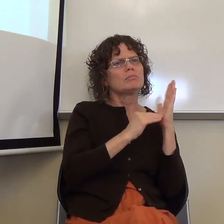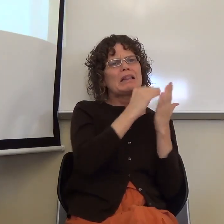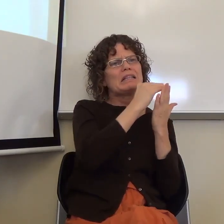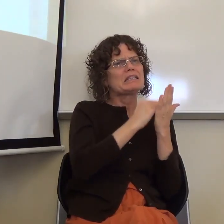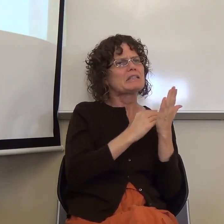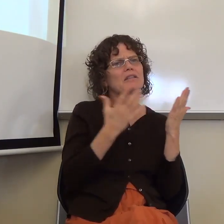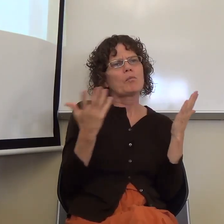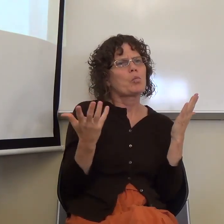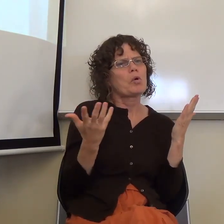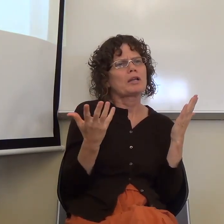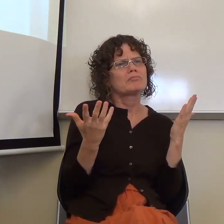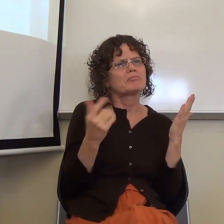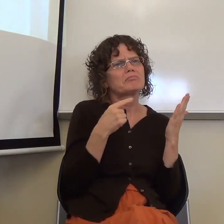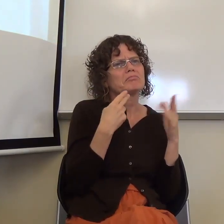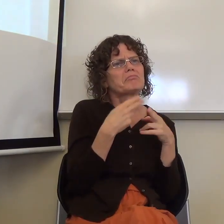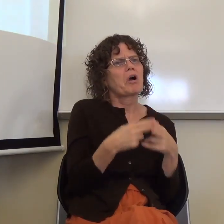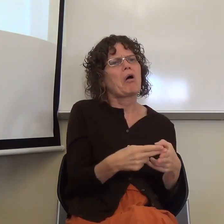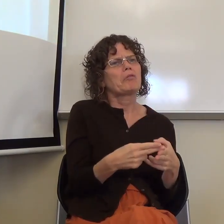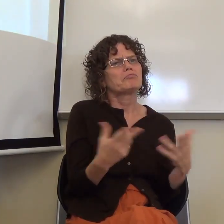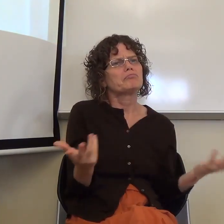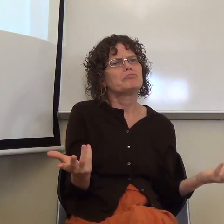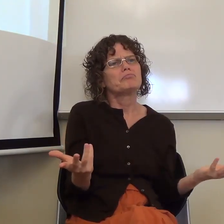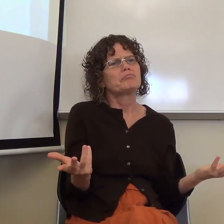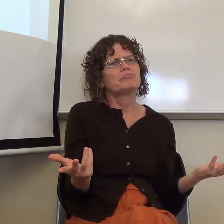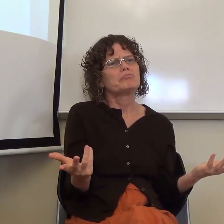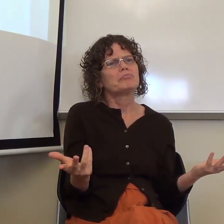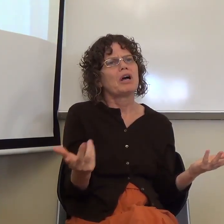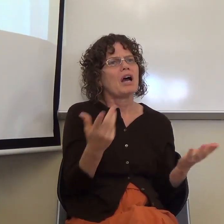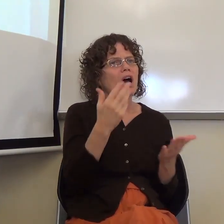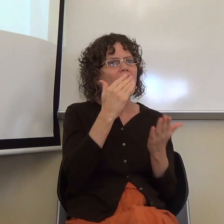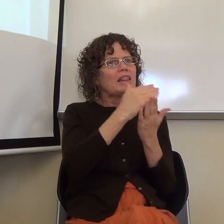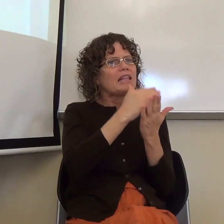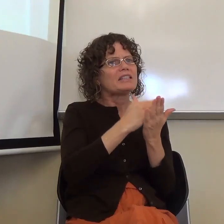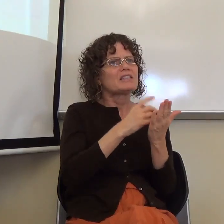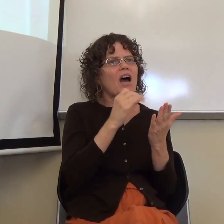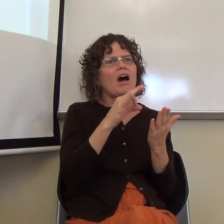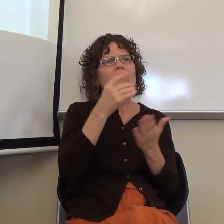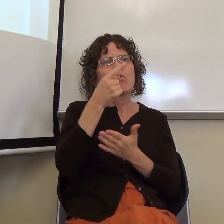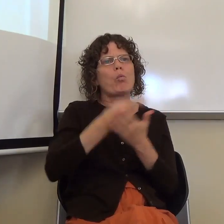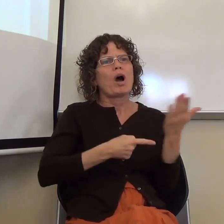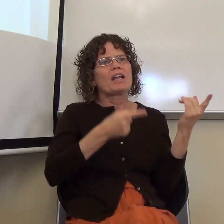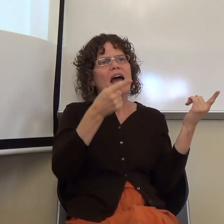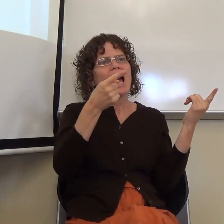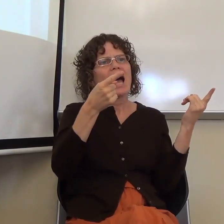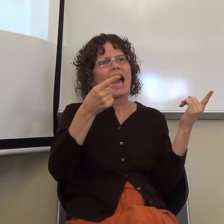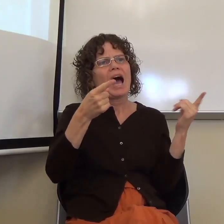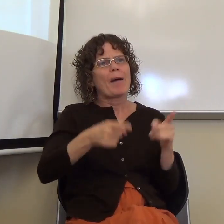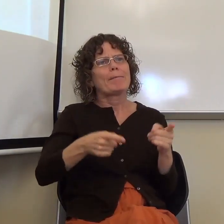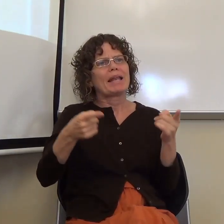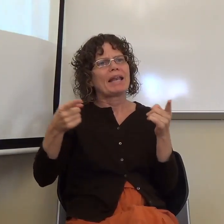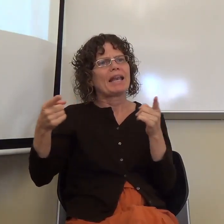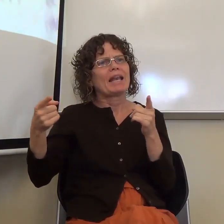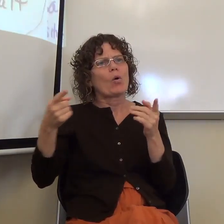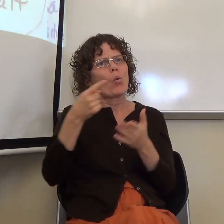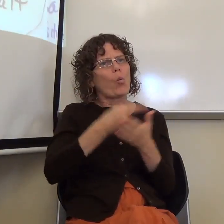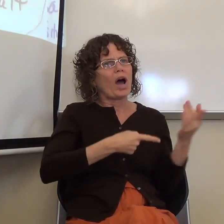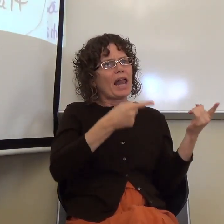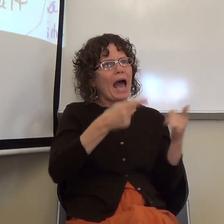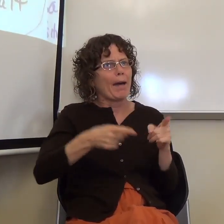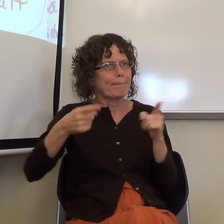A list of, what happened? A list of what happened that this piece